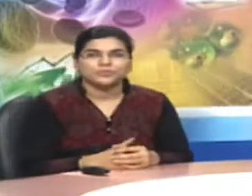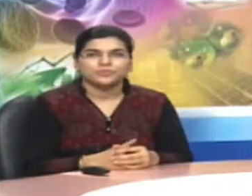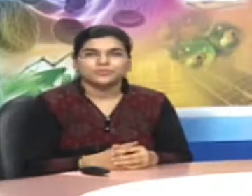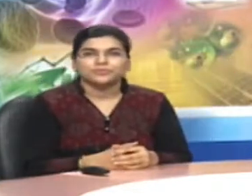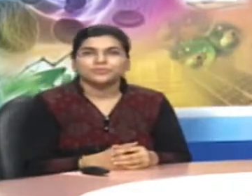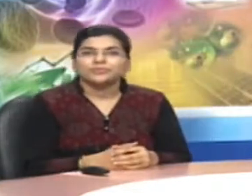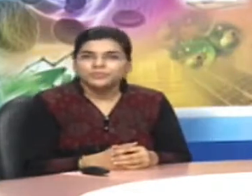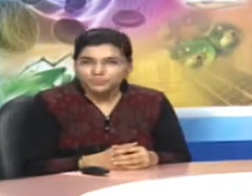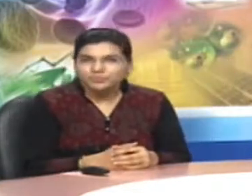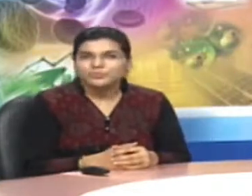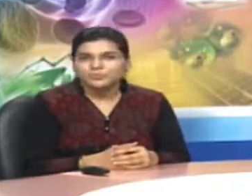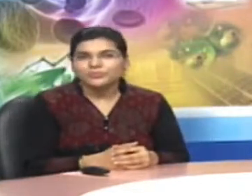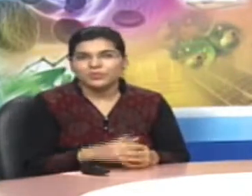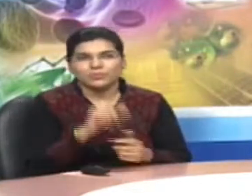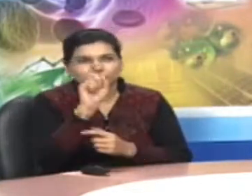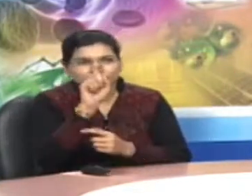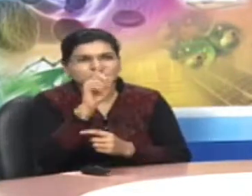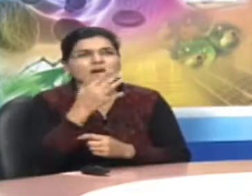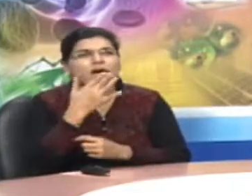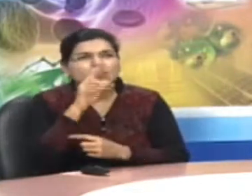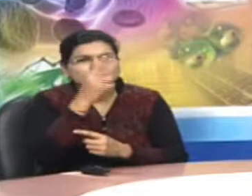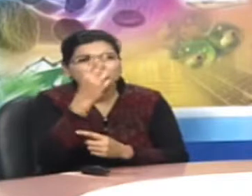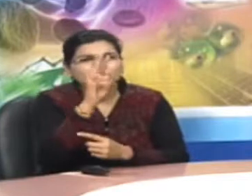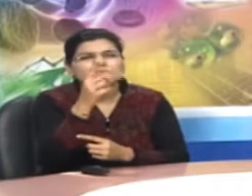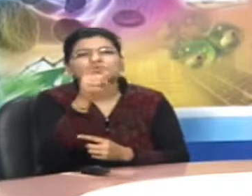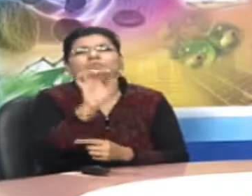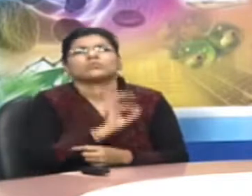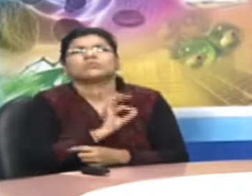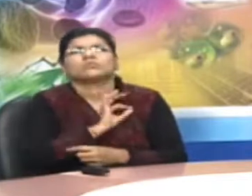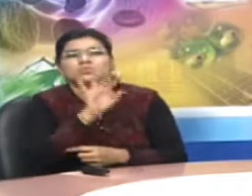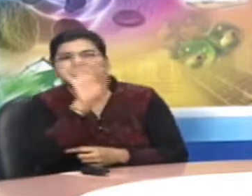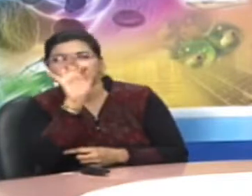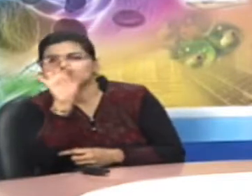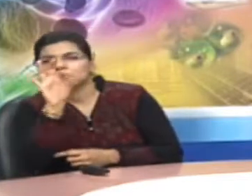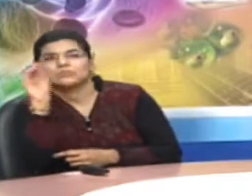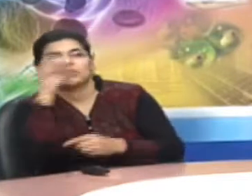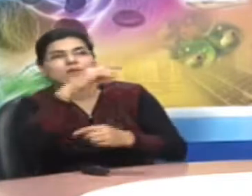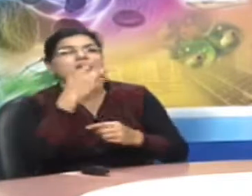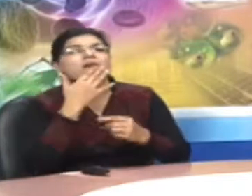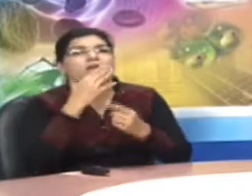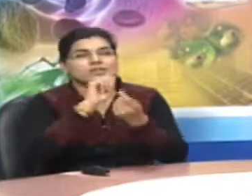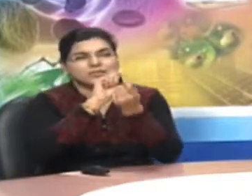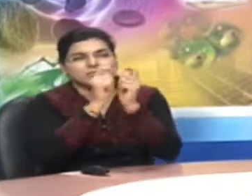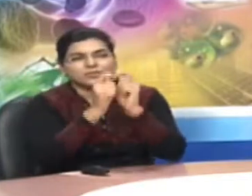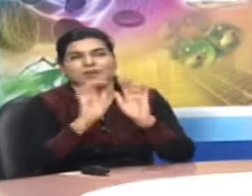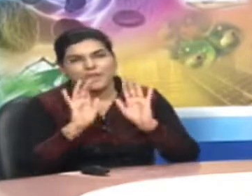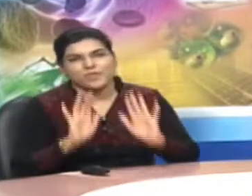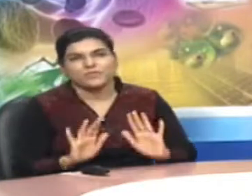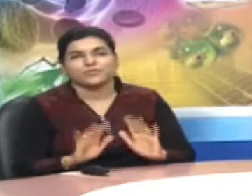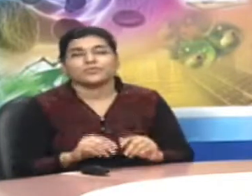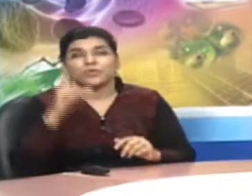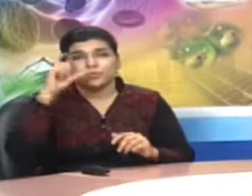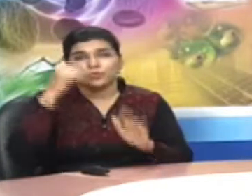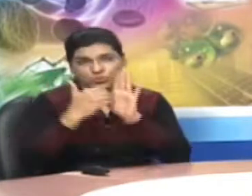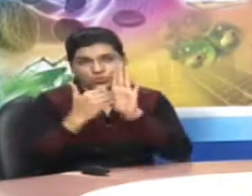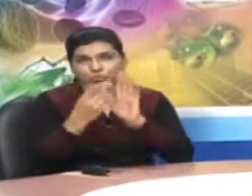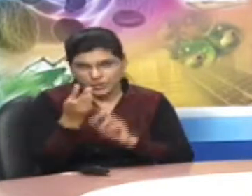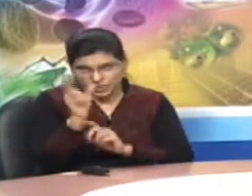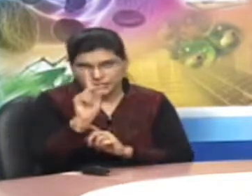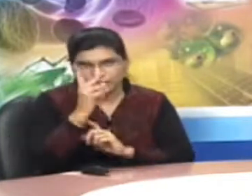it 3D looking. You can add text box to it. You can add line style, line